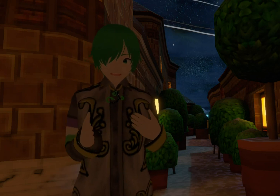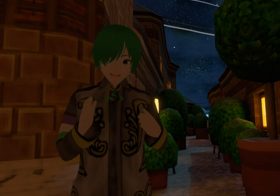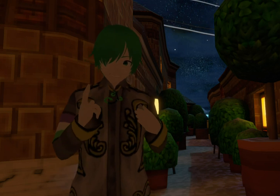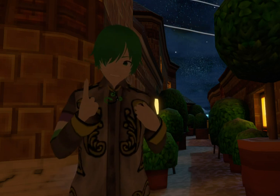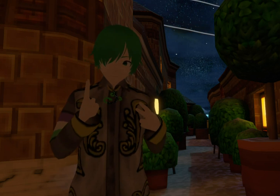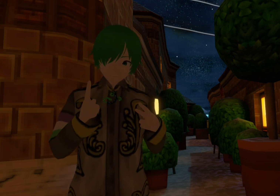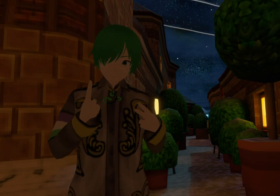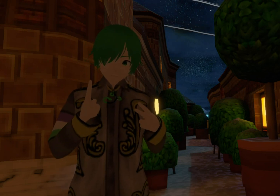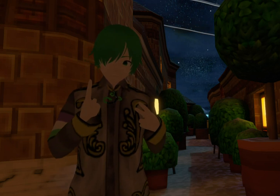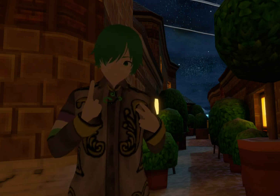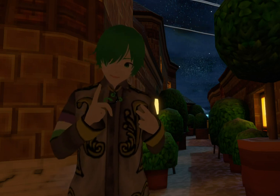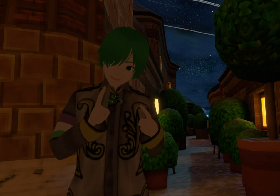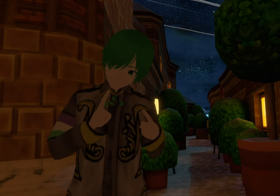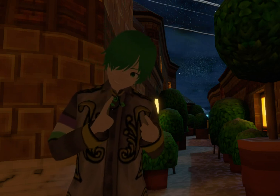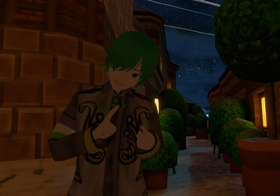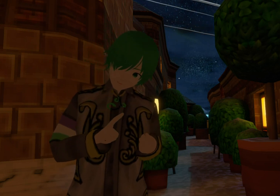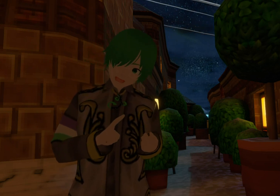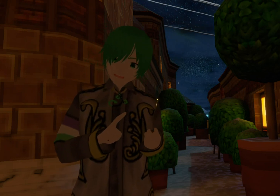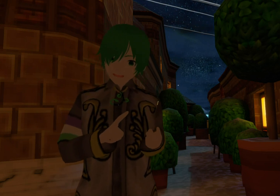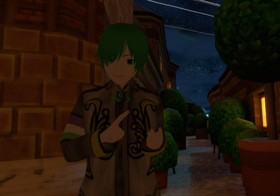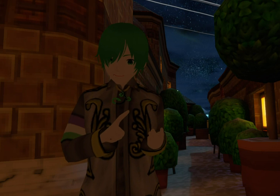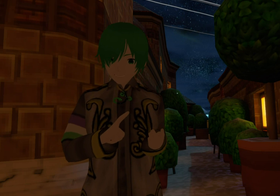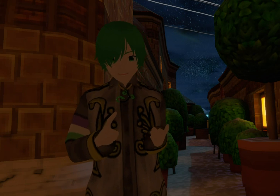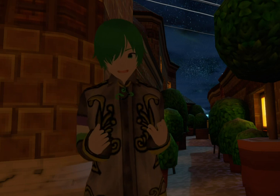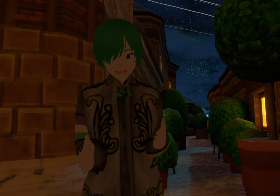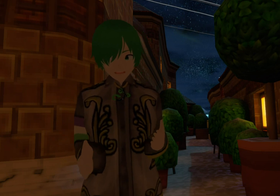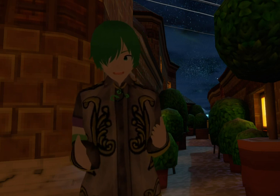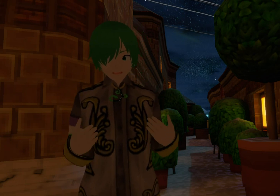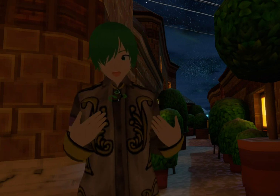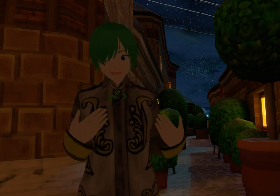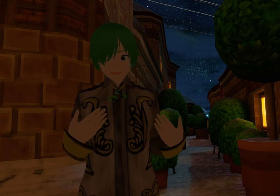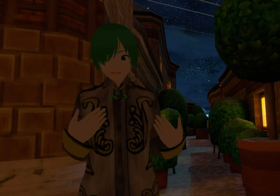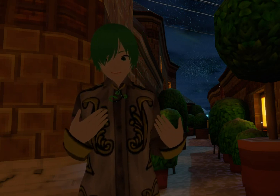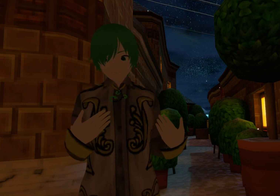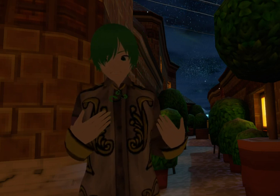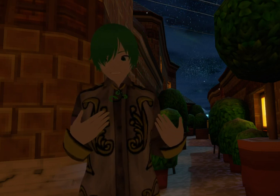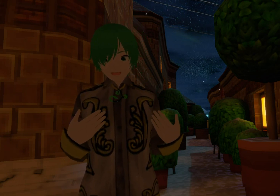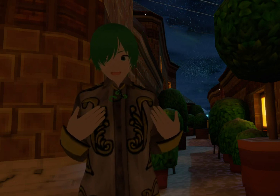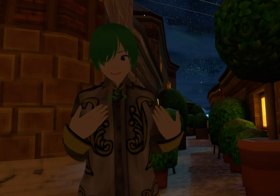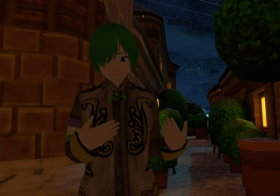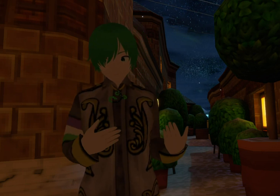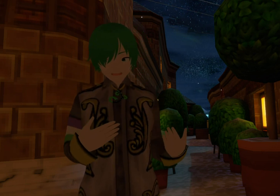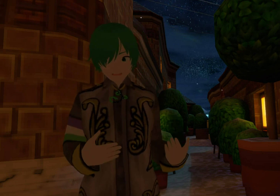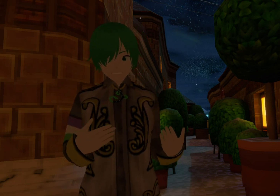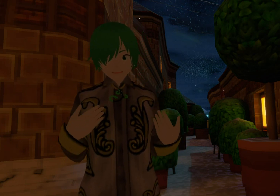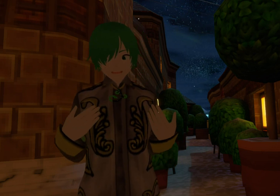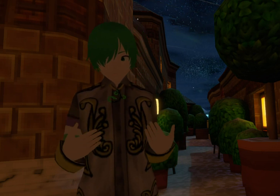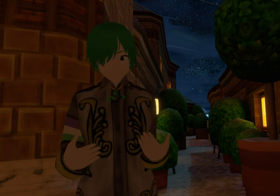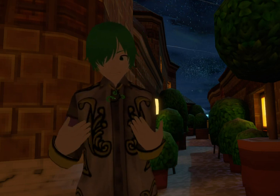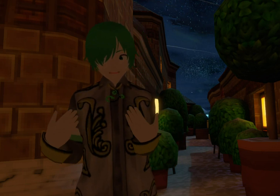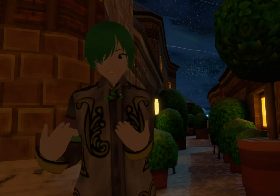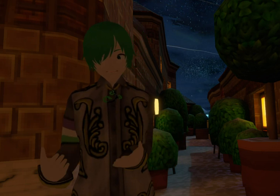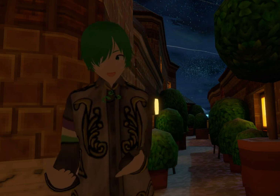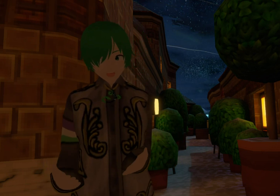that's kind of missing in VR is this kinesthetic spatial